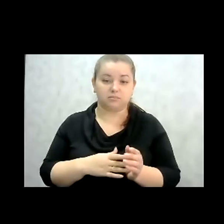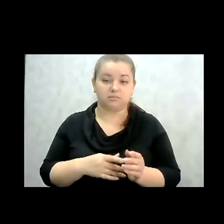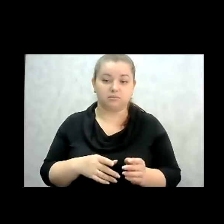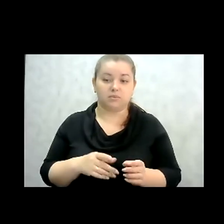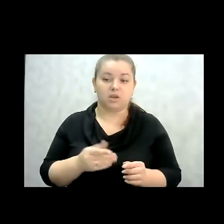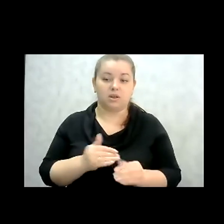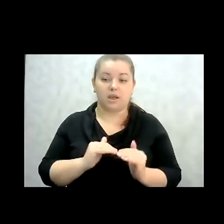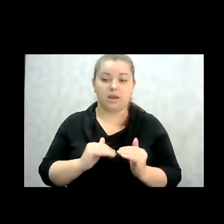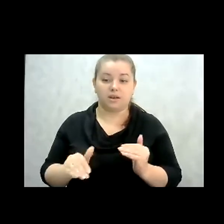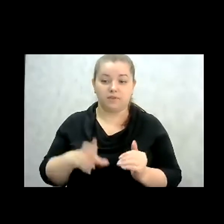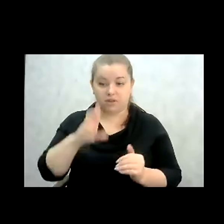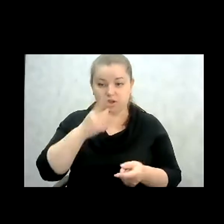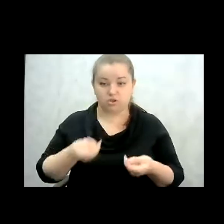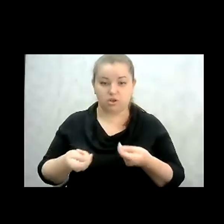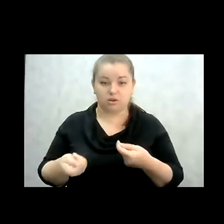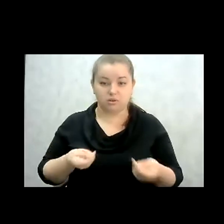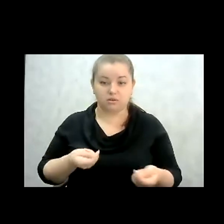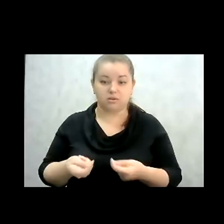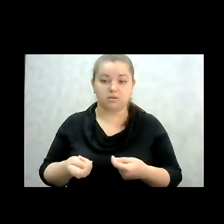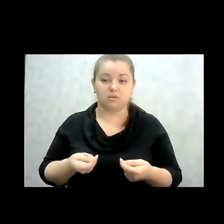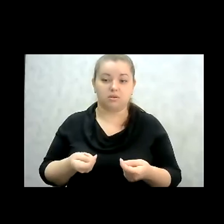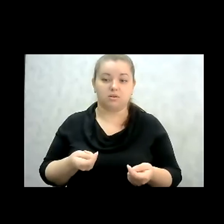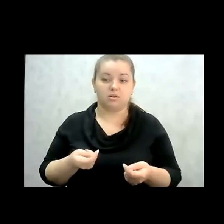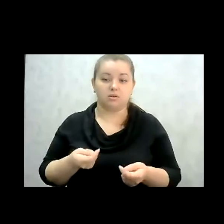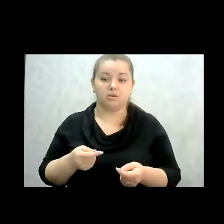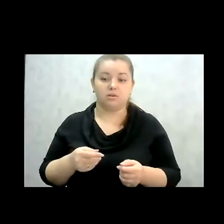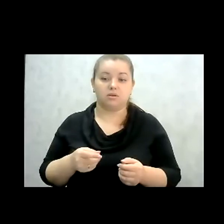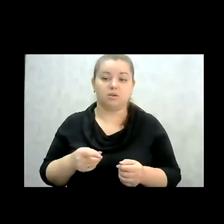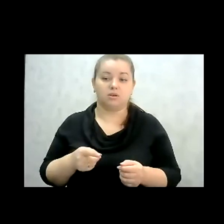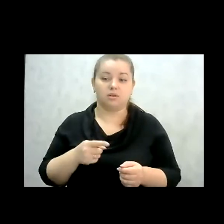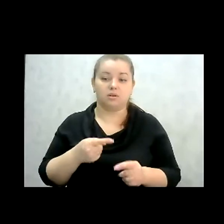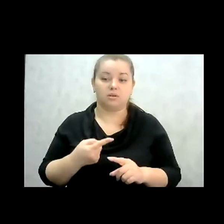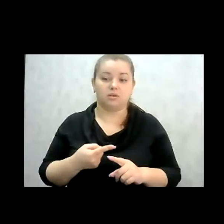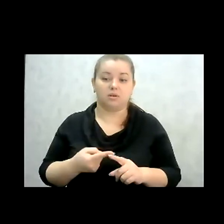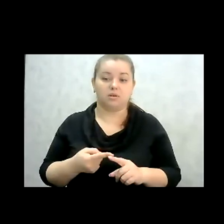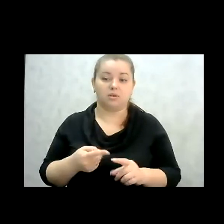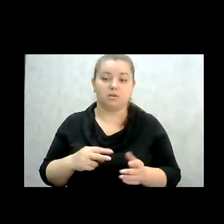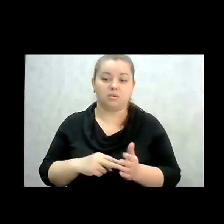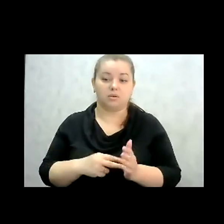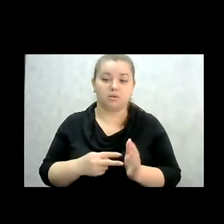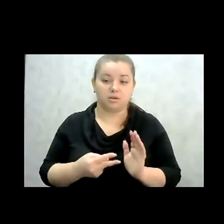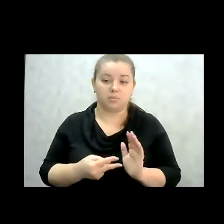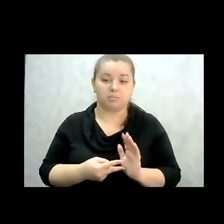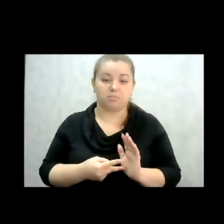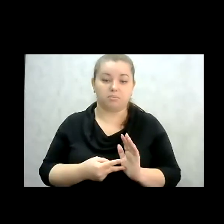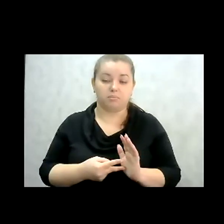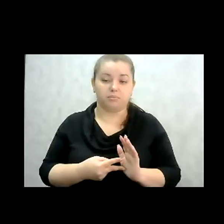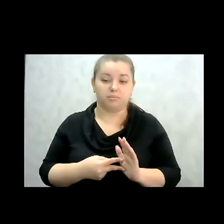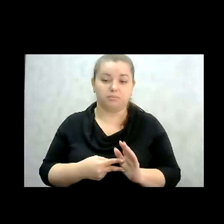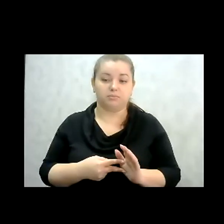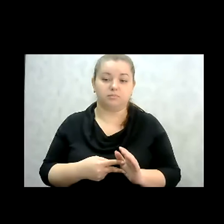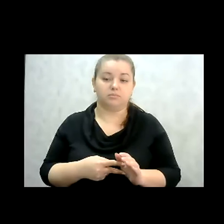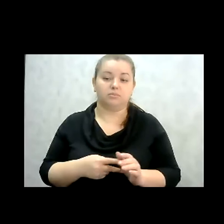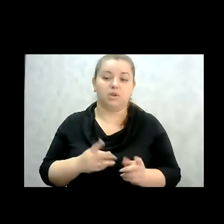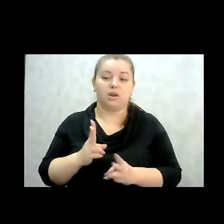There are relevant structures authorized to maintain the register.